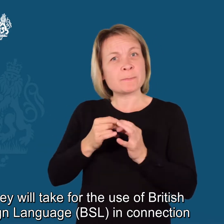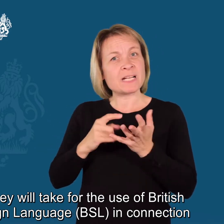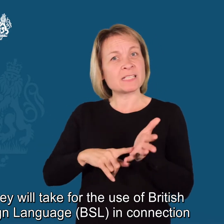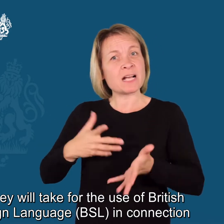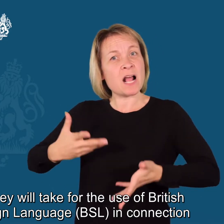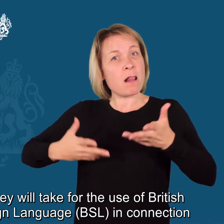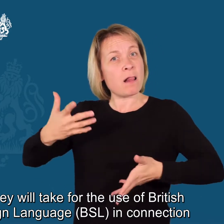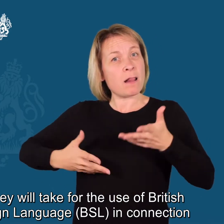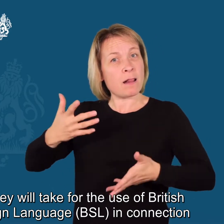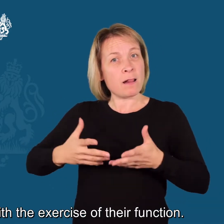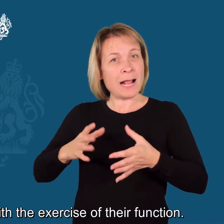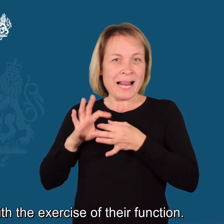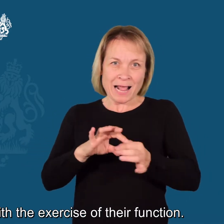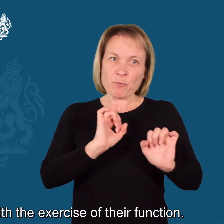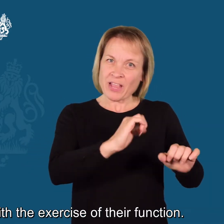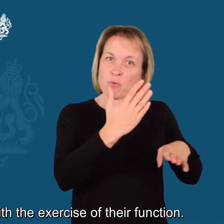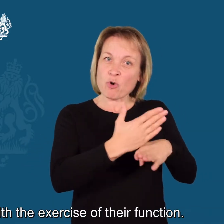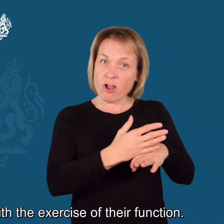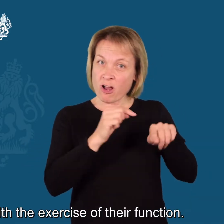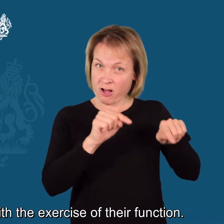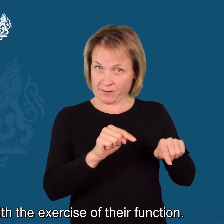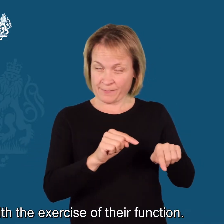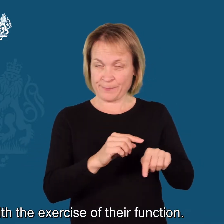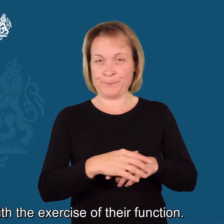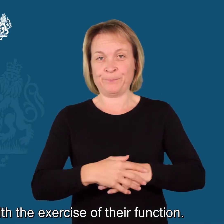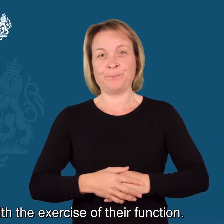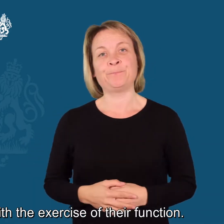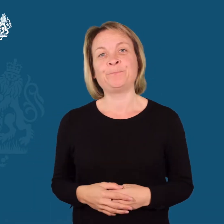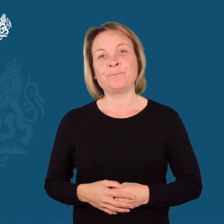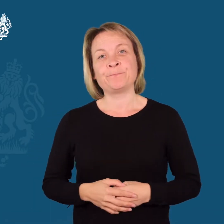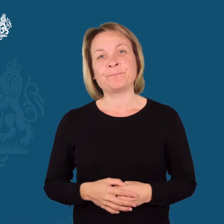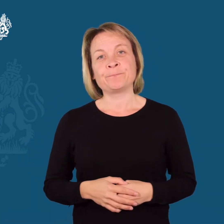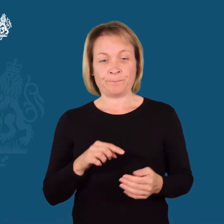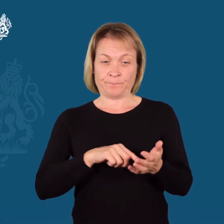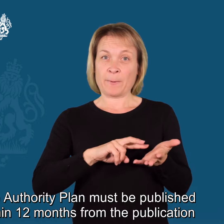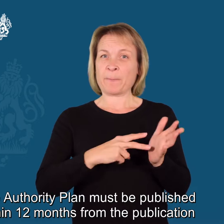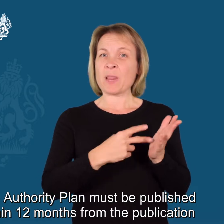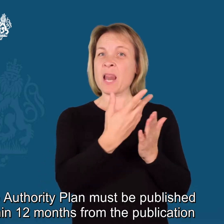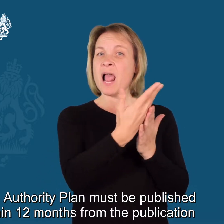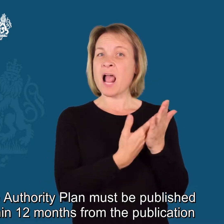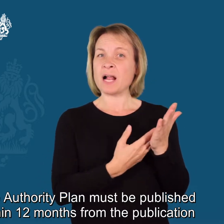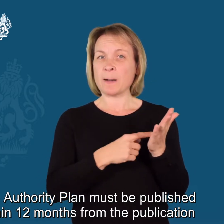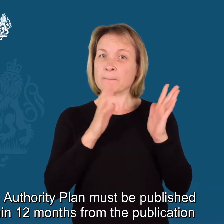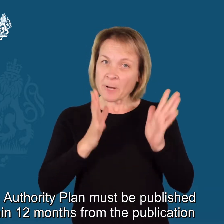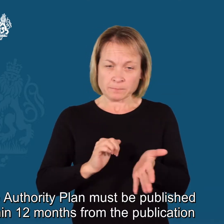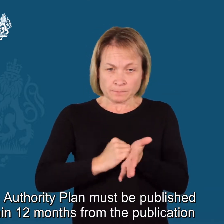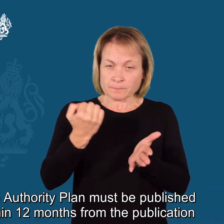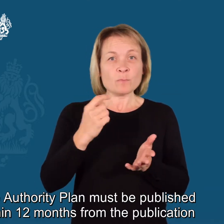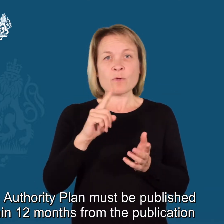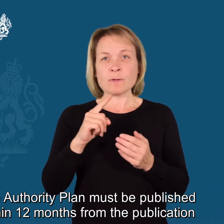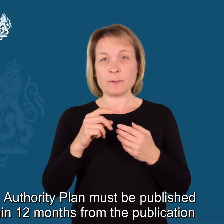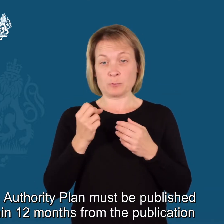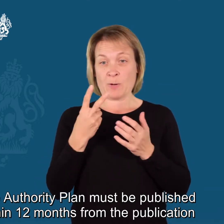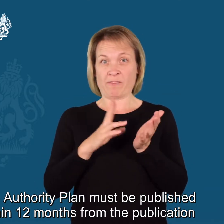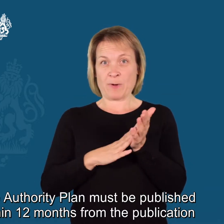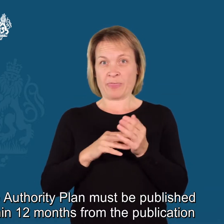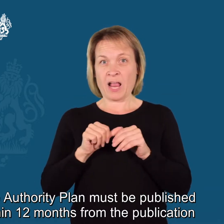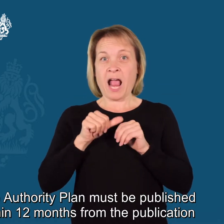their functions. The authority plan must be published within 12 months from the publication of the British Sign Language BSL